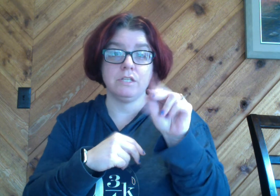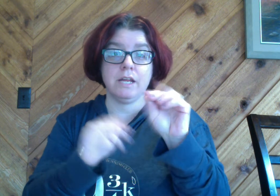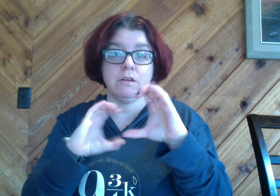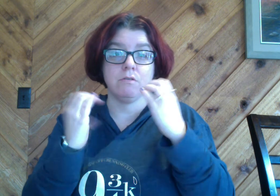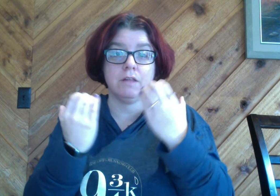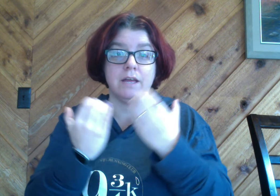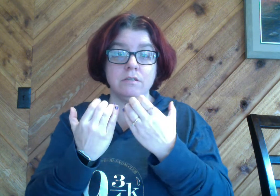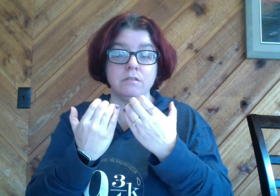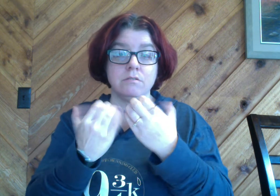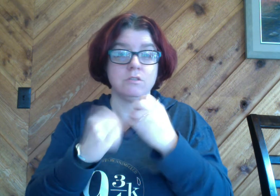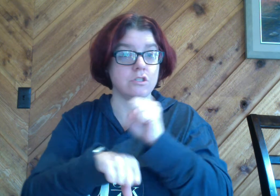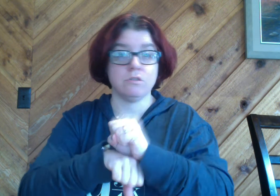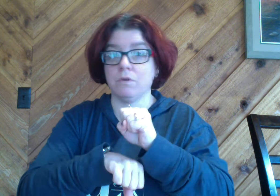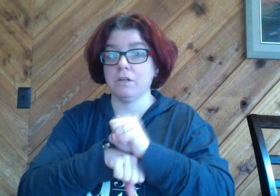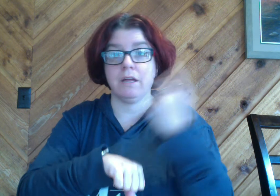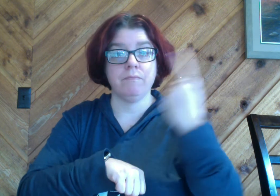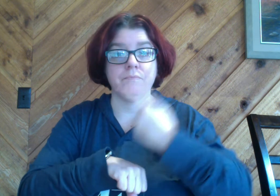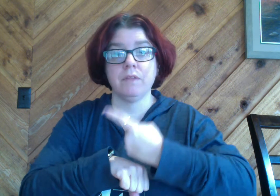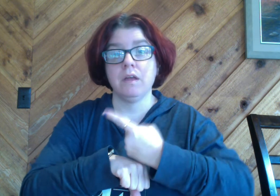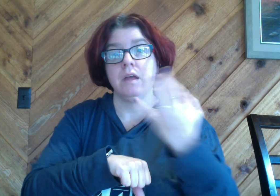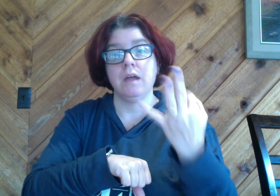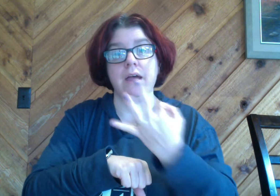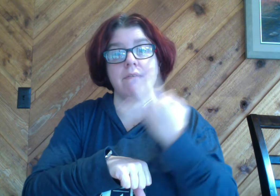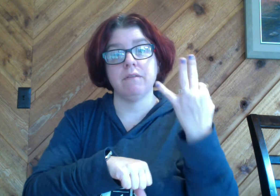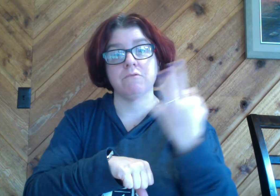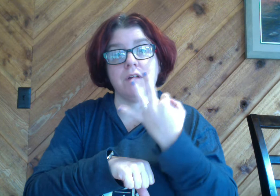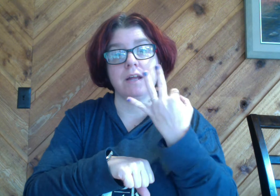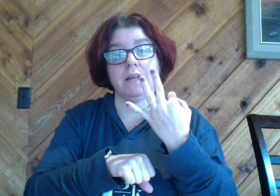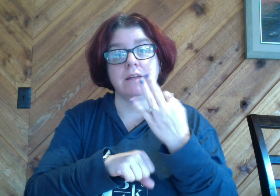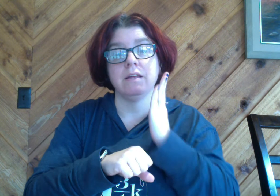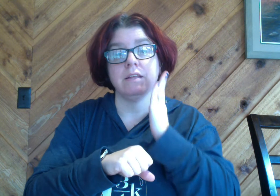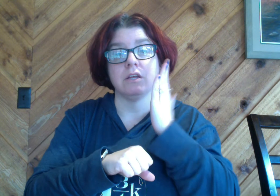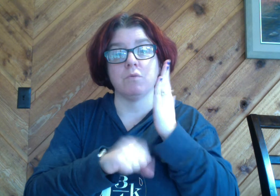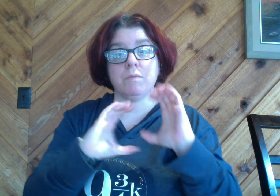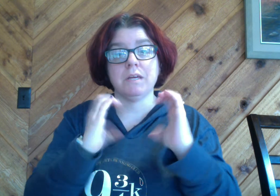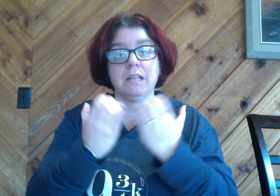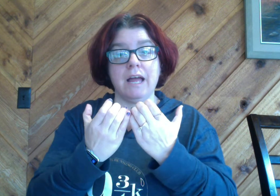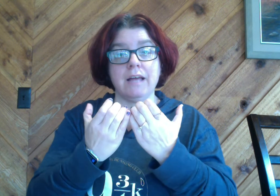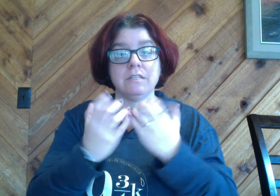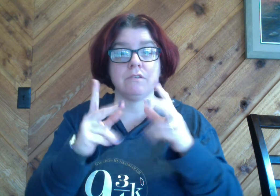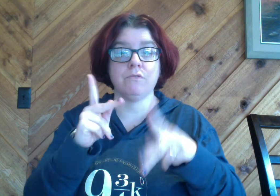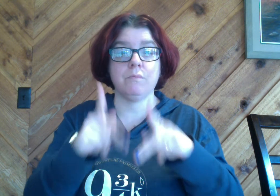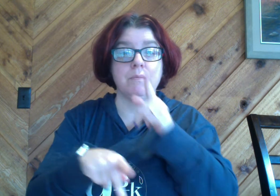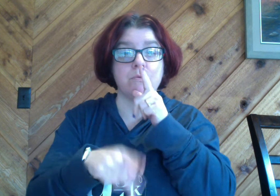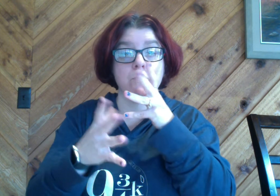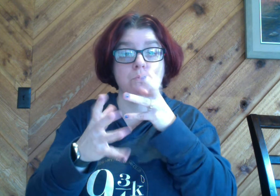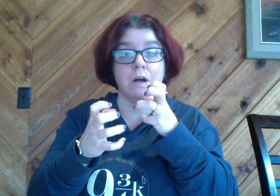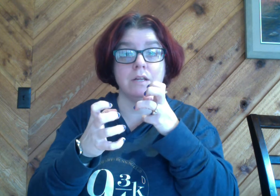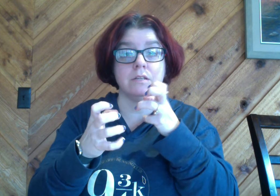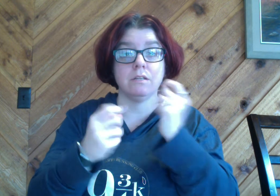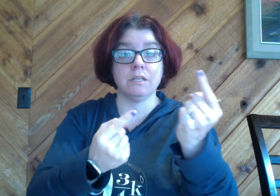no class. It's just a work day. And then Friday, there will be class for people who want to